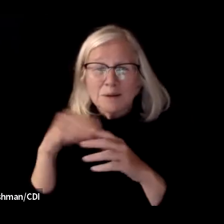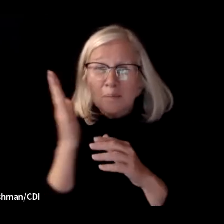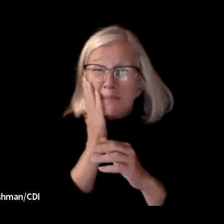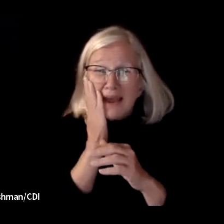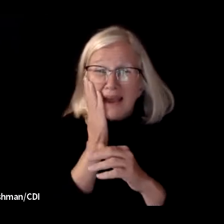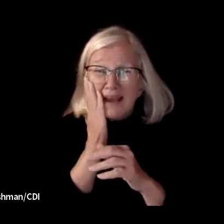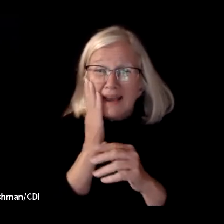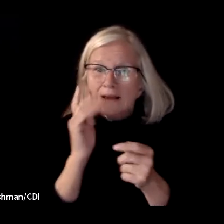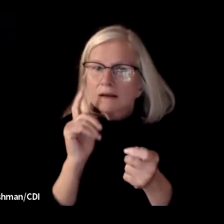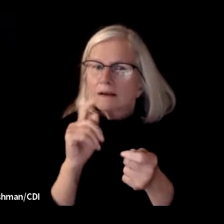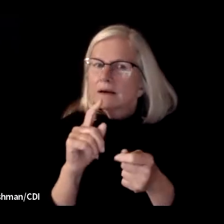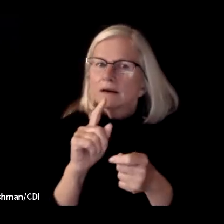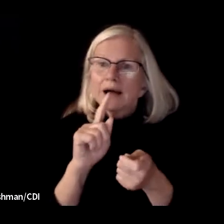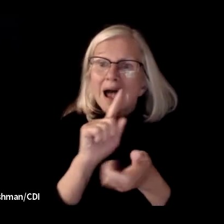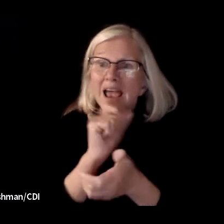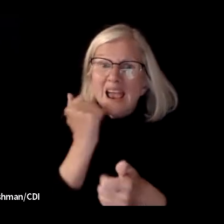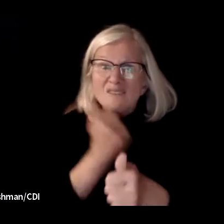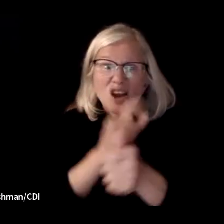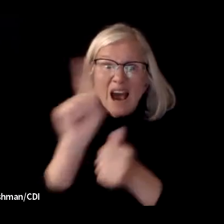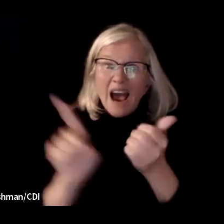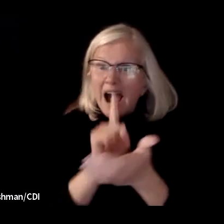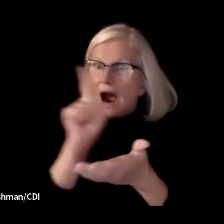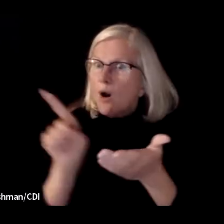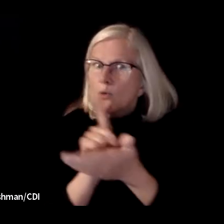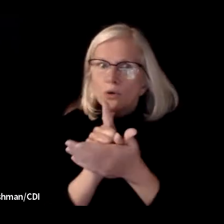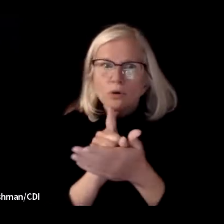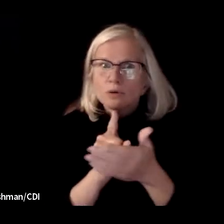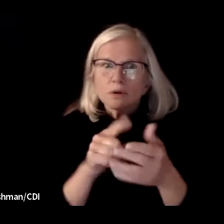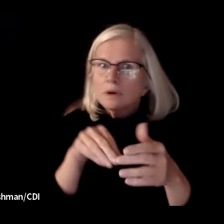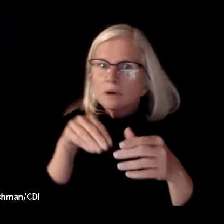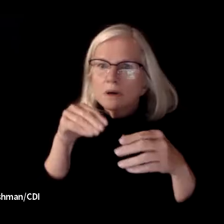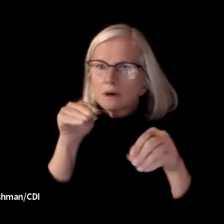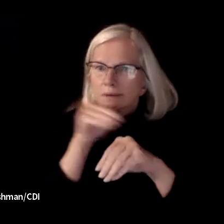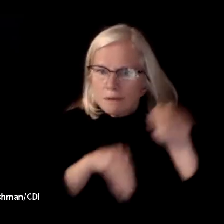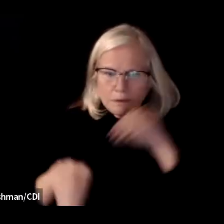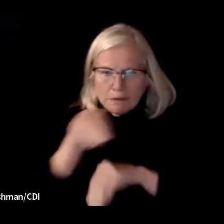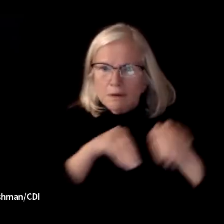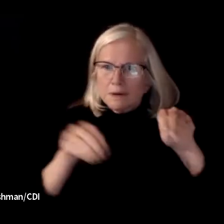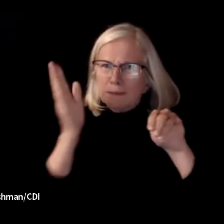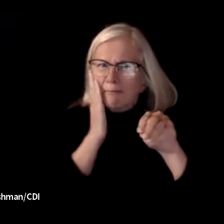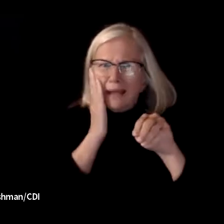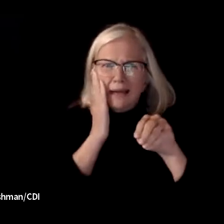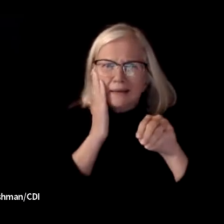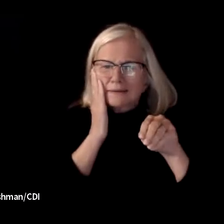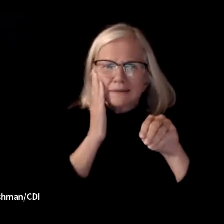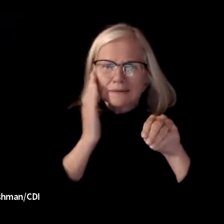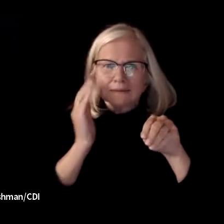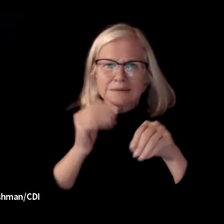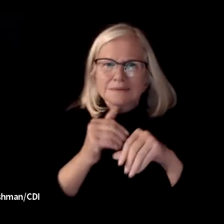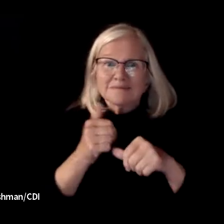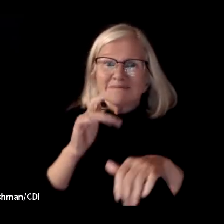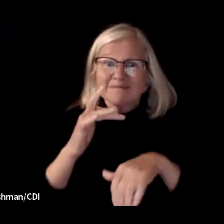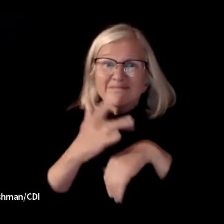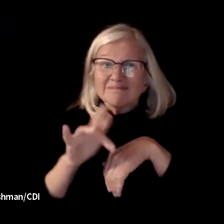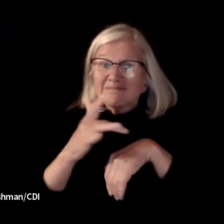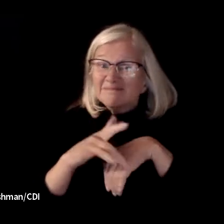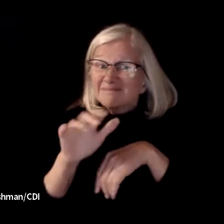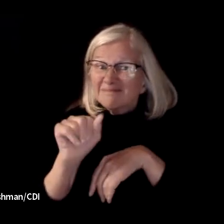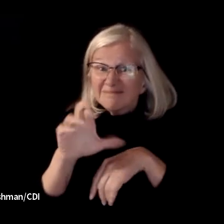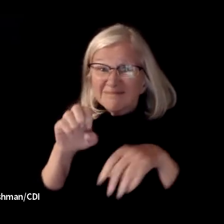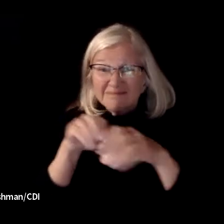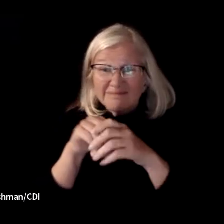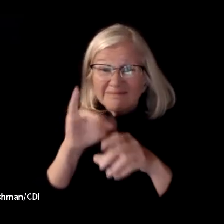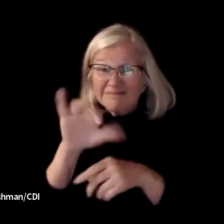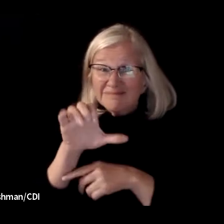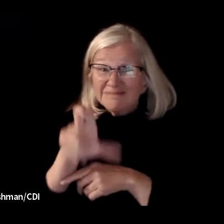to respond rapidly to maximize availability of care, especially in areas like our ICU. Among the levers we're